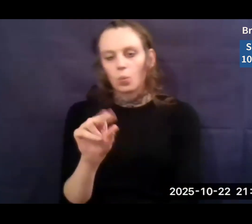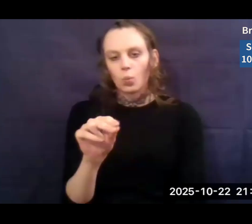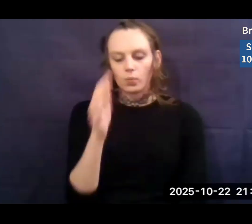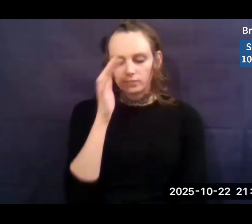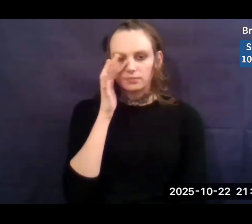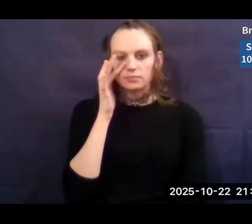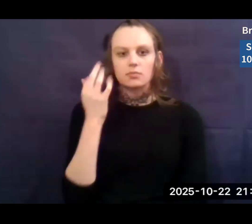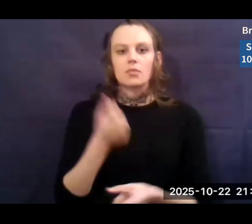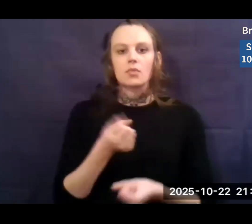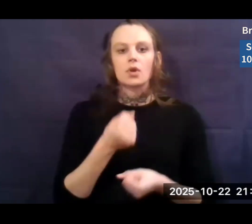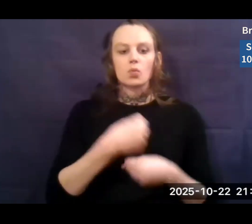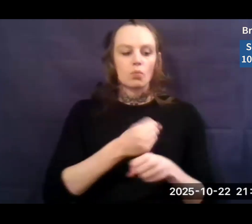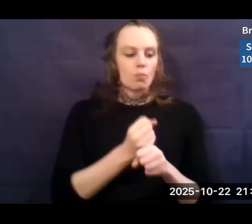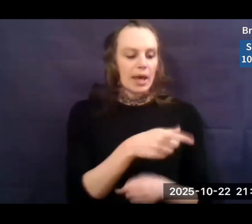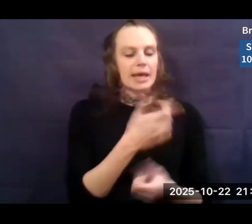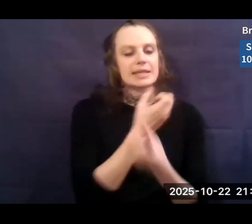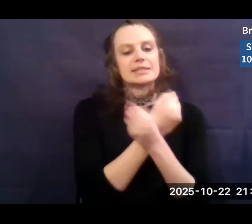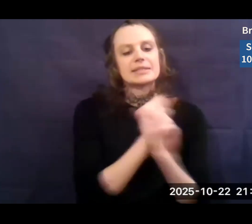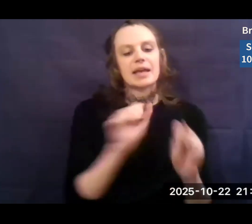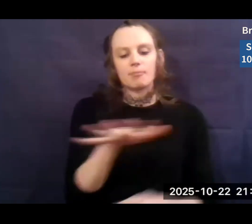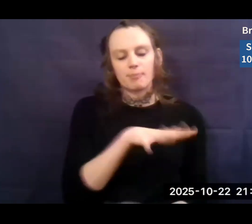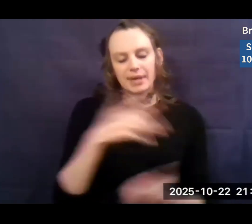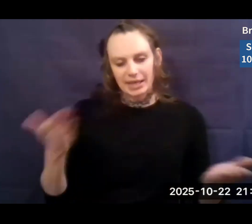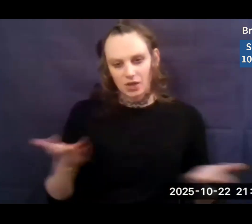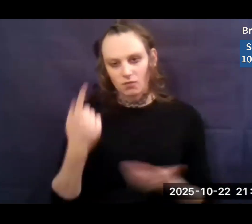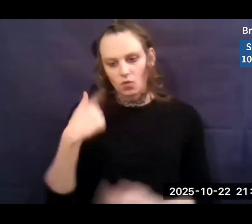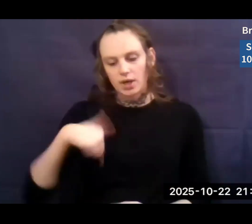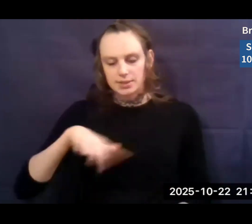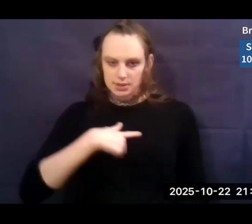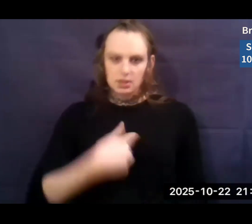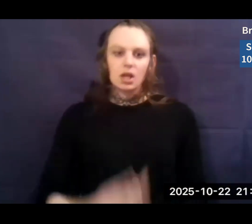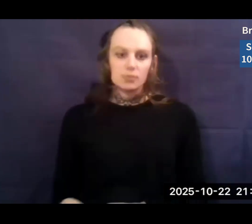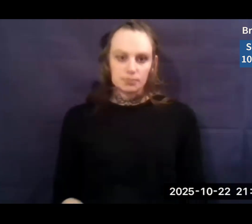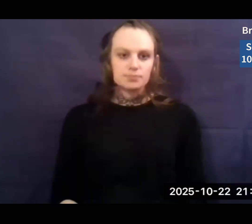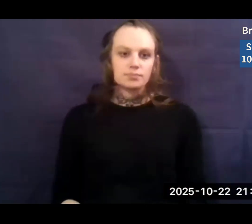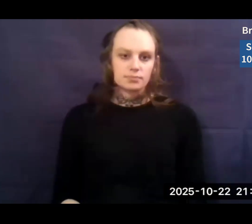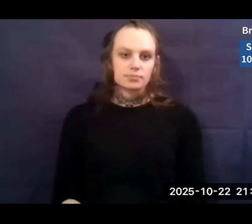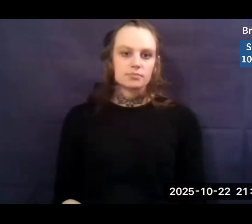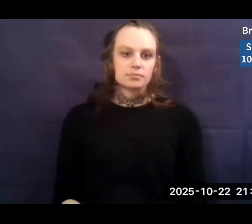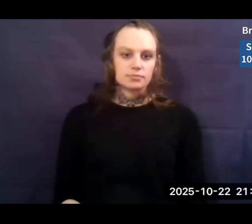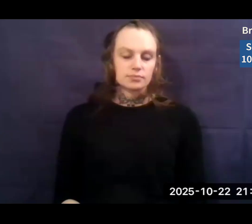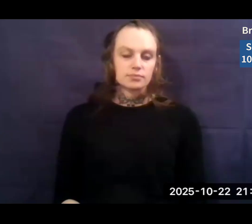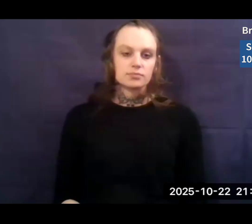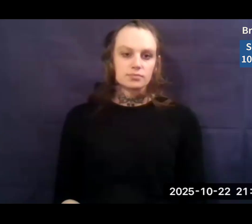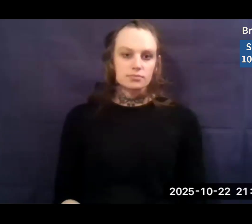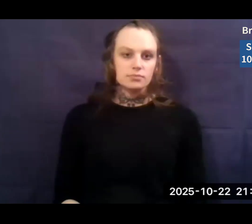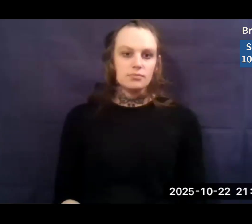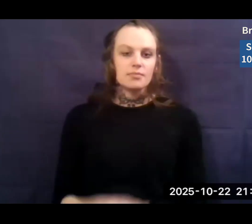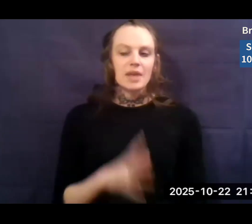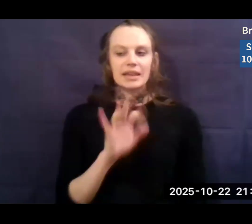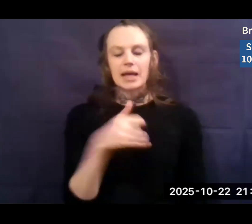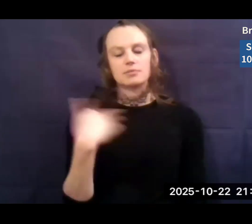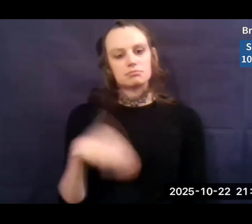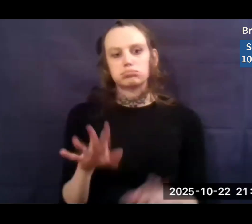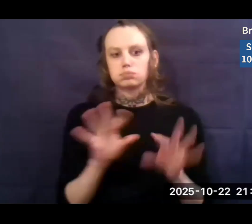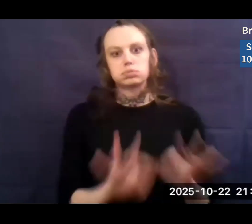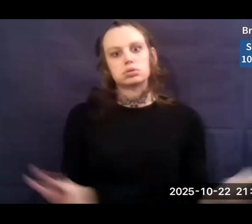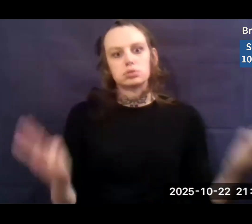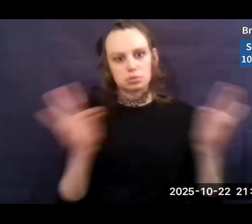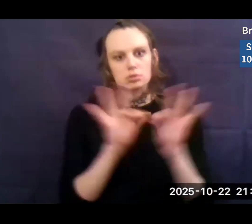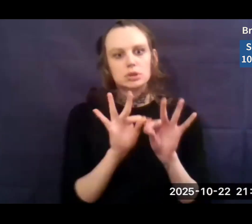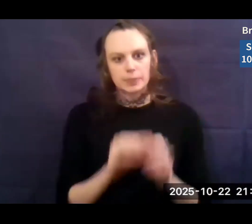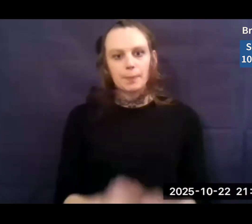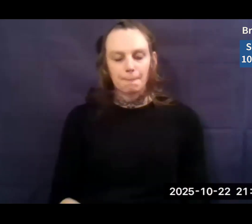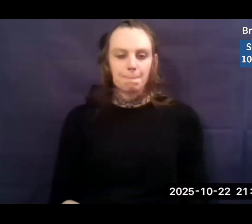space for us. Um, and that's really important.